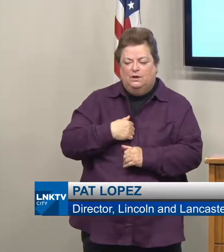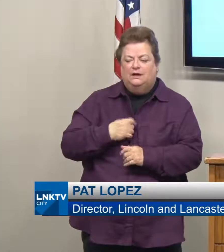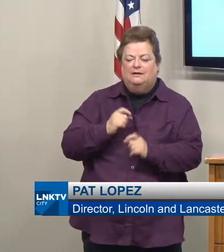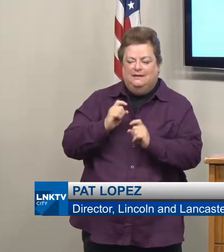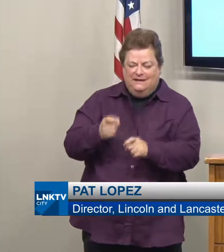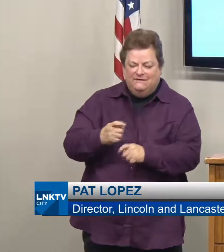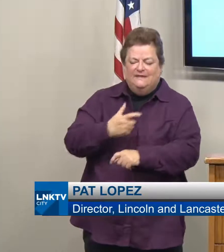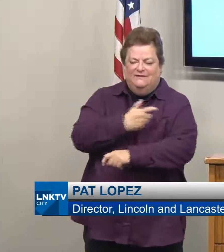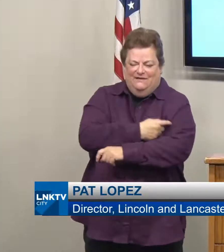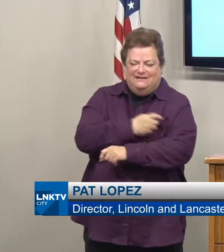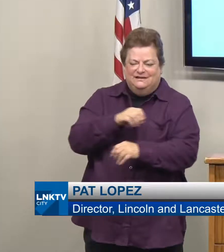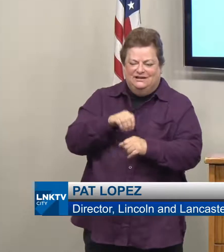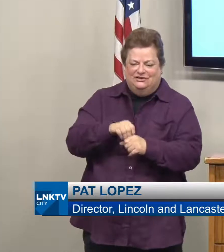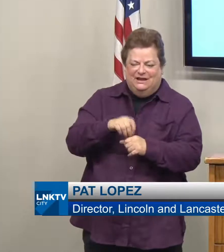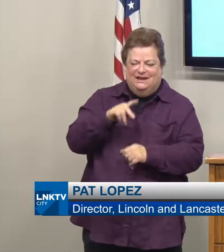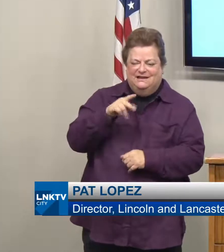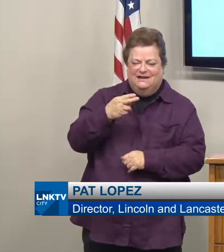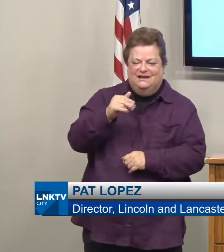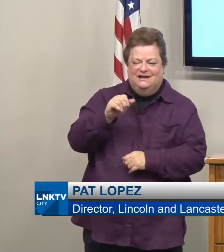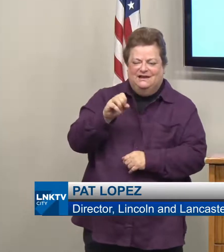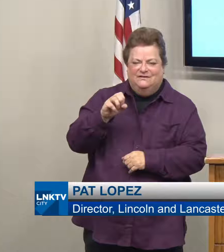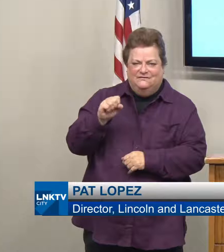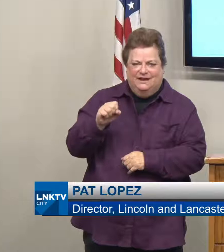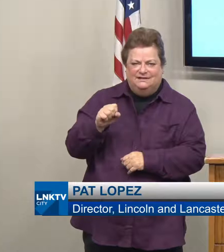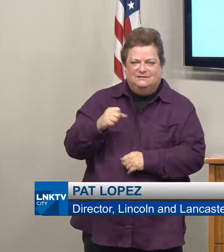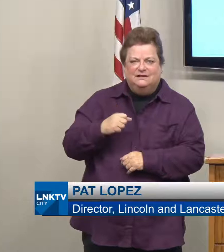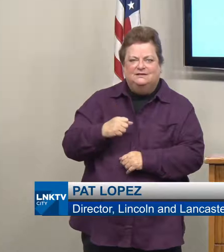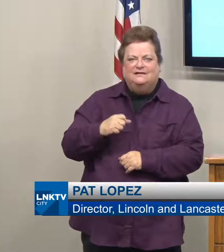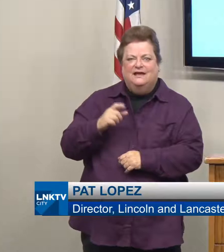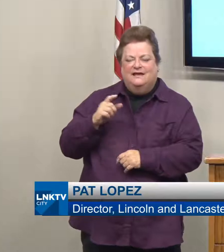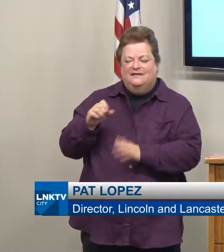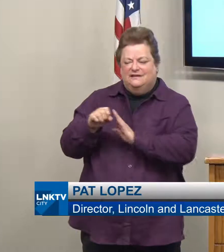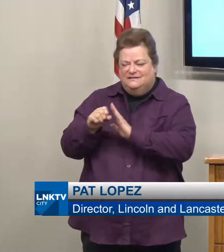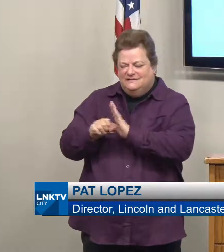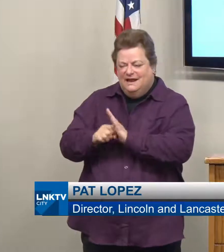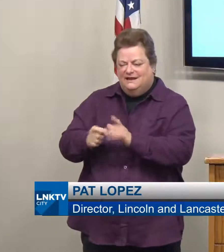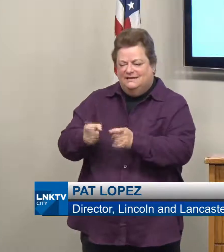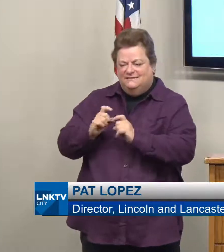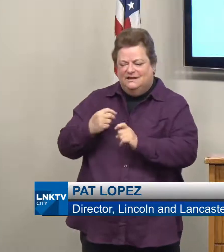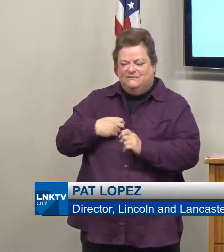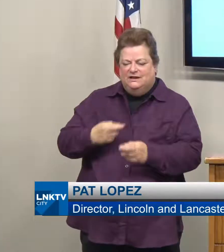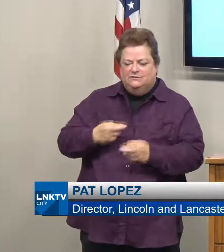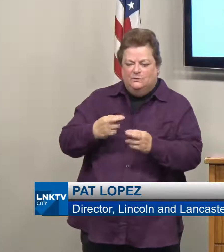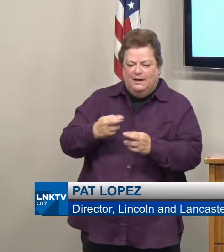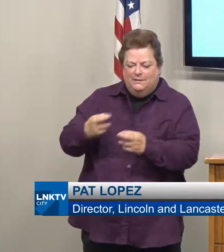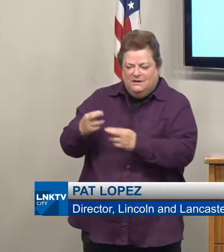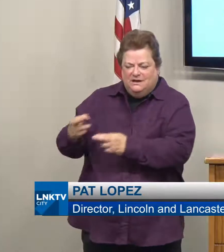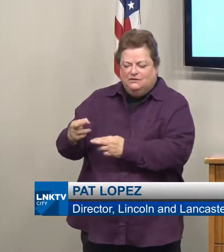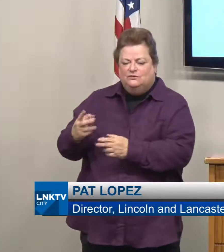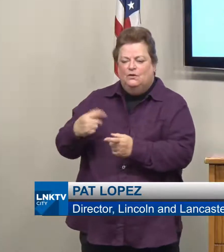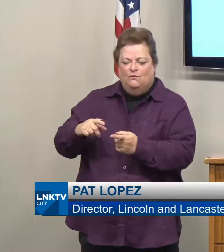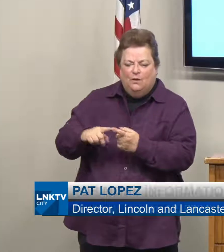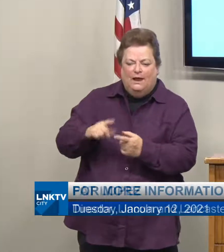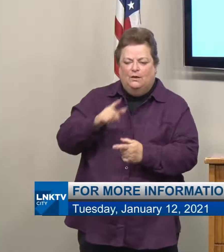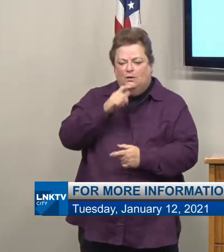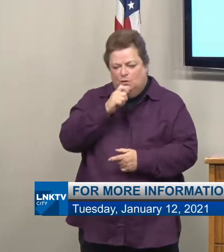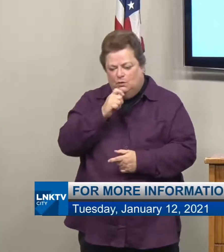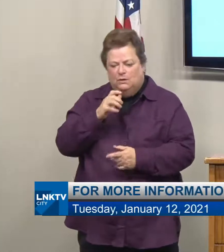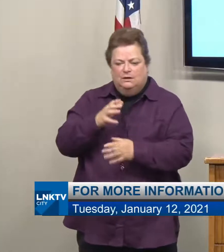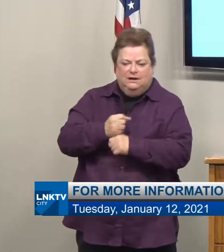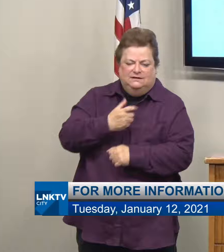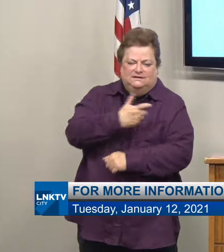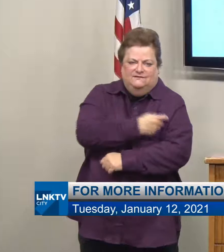phases. And the federal government and the state provide recommendations on who should be offered vaccine and when. The vaccine is